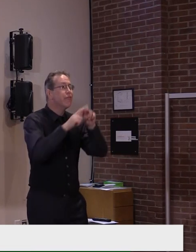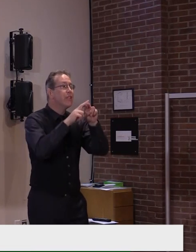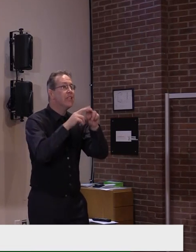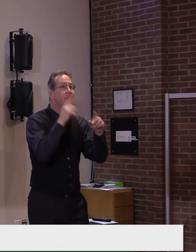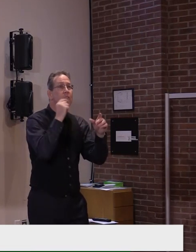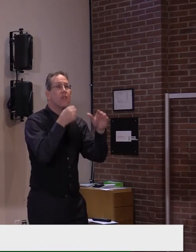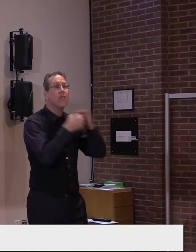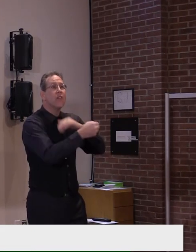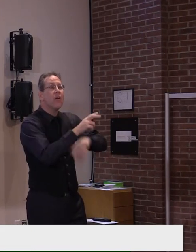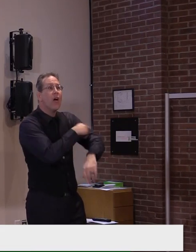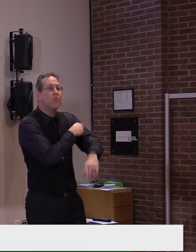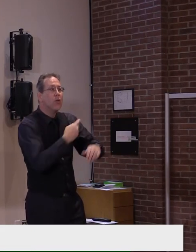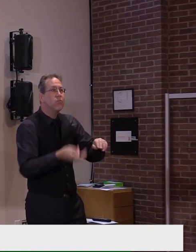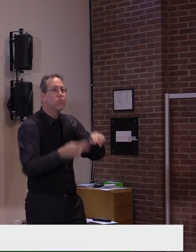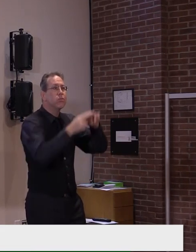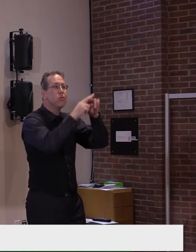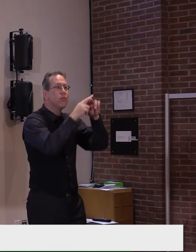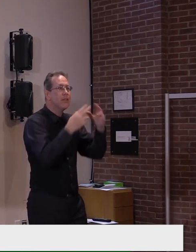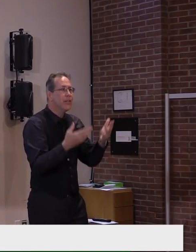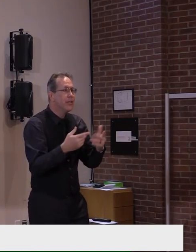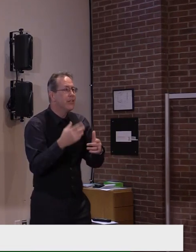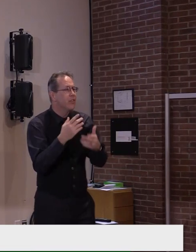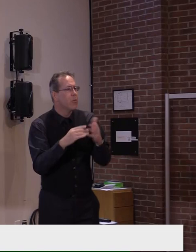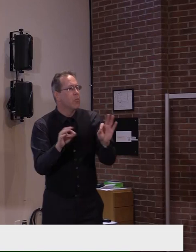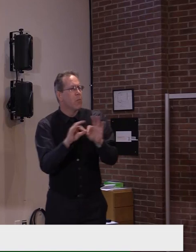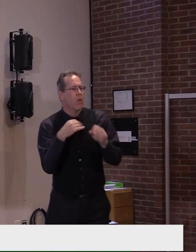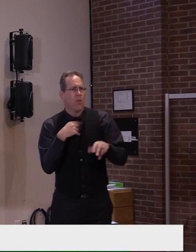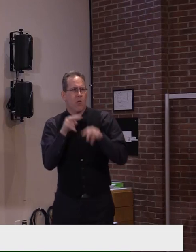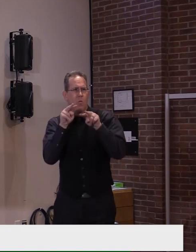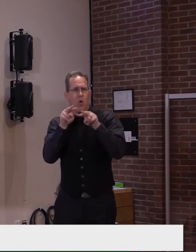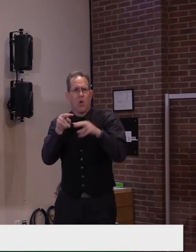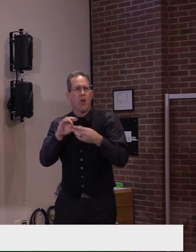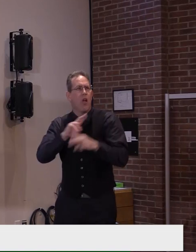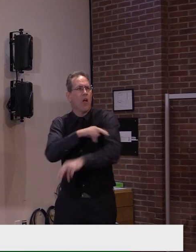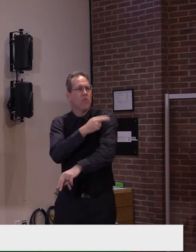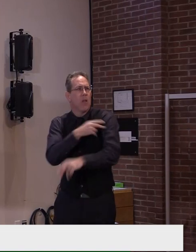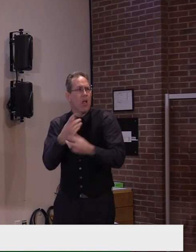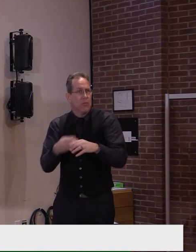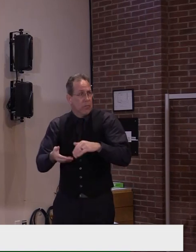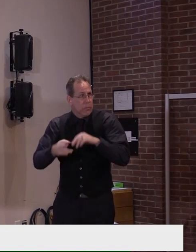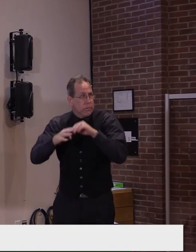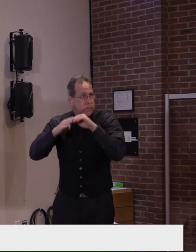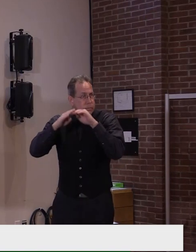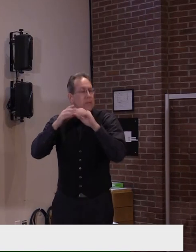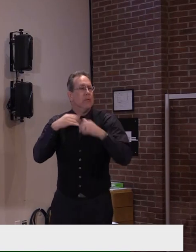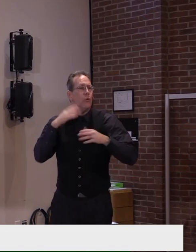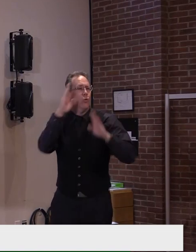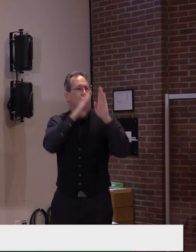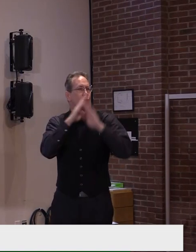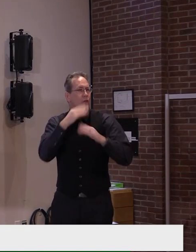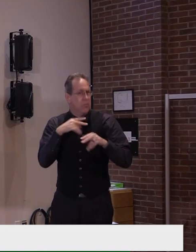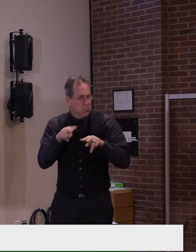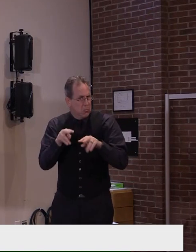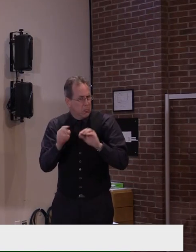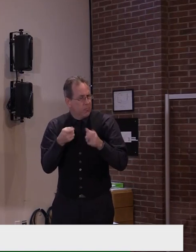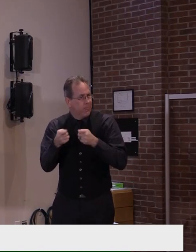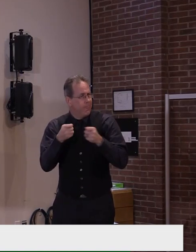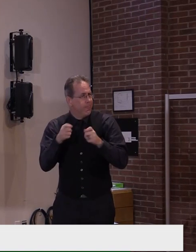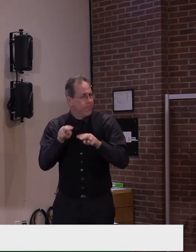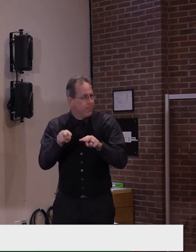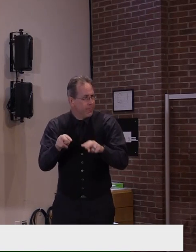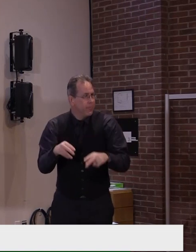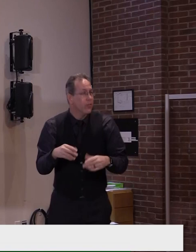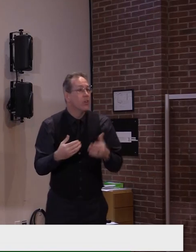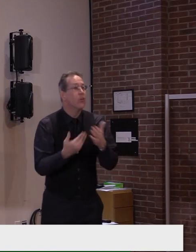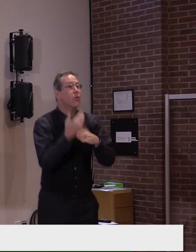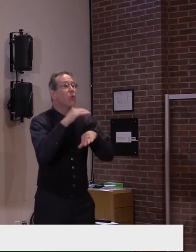with the Omicron variant. So we'll watch this very closely. It's a very similar story closer to home in New England. On the next slide, you'll see that cases